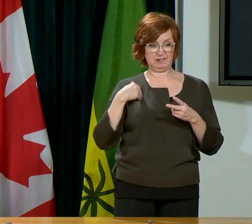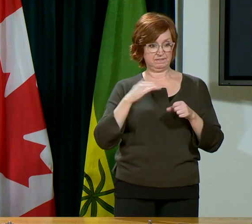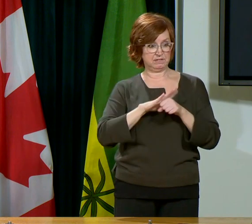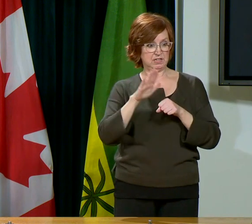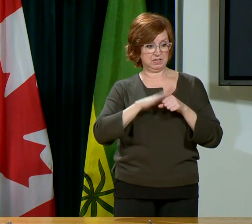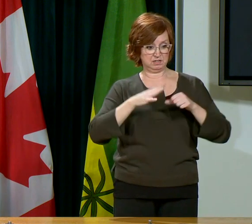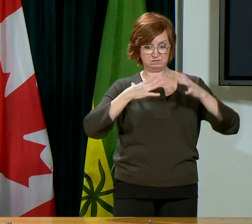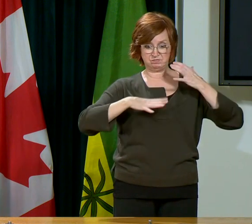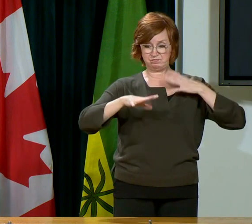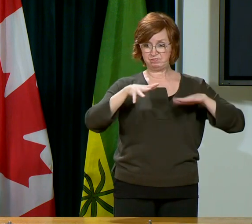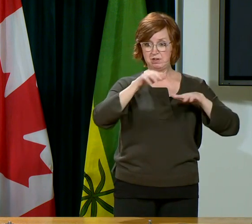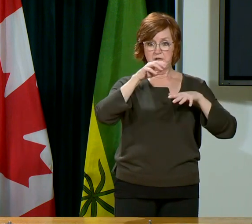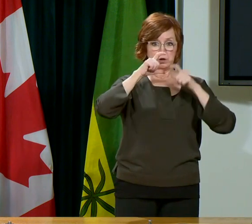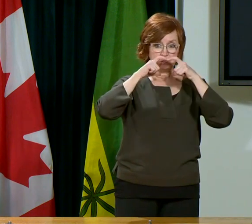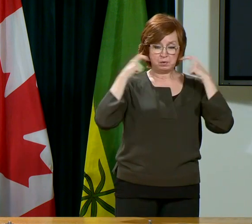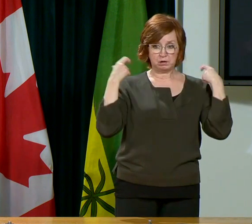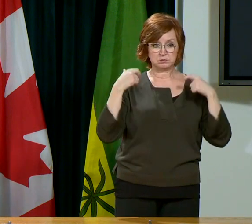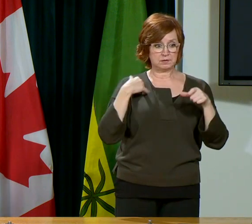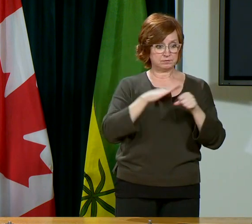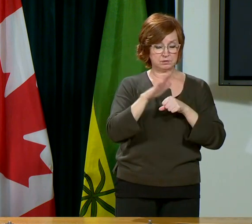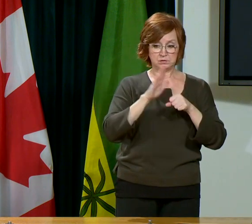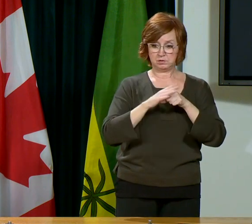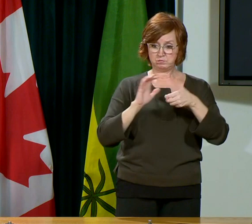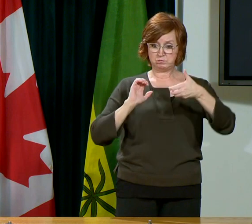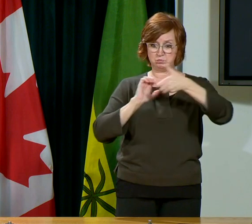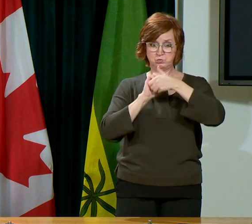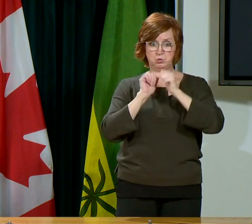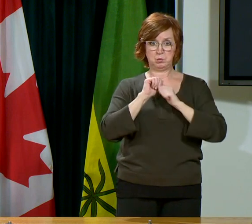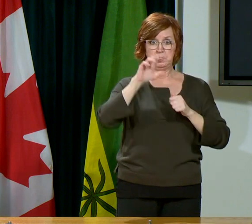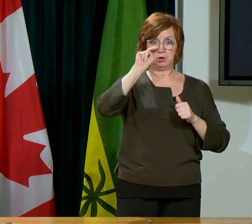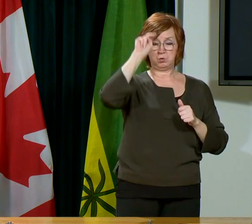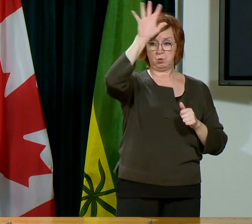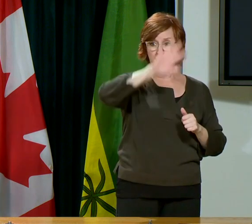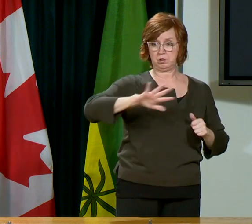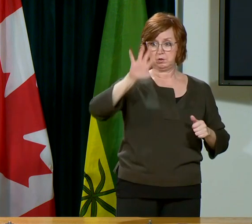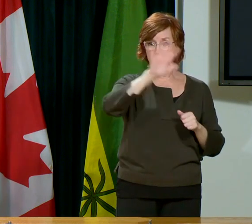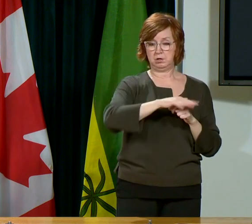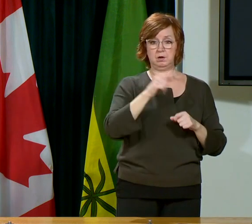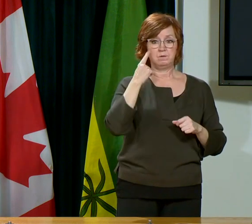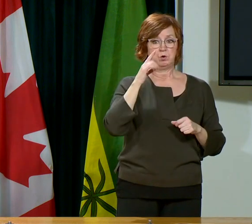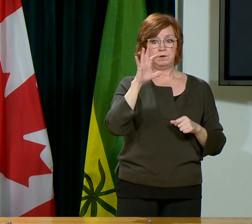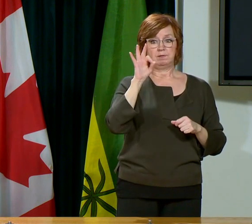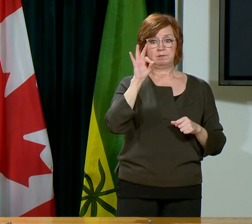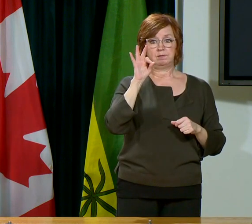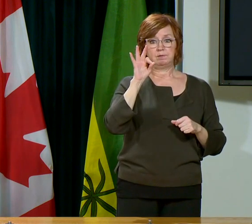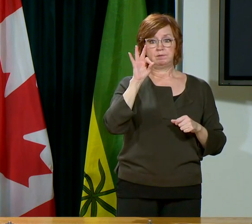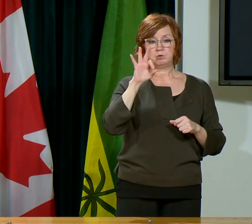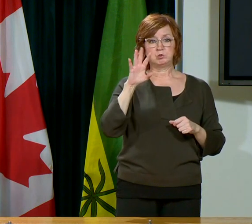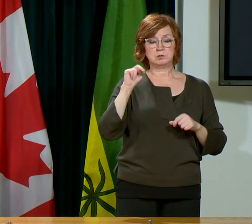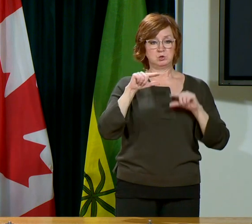trying to work with the Northern Health Authority on these issues for First Nations.